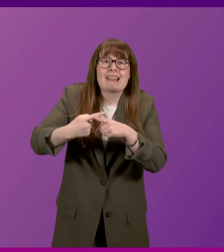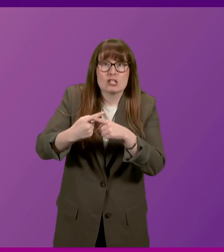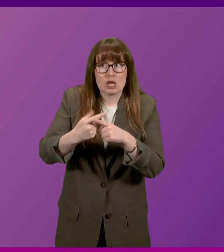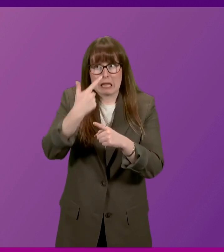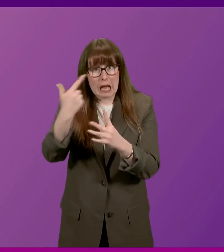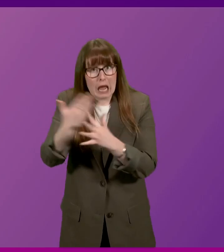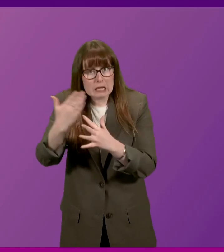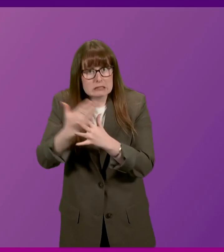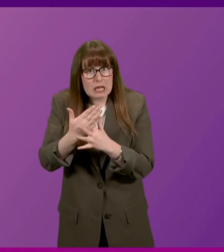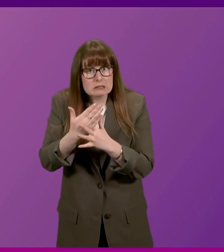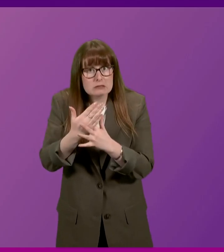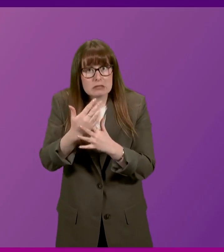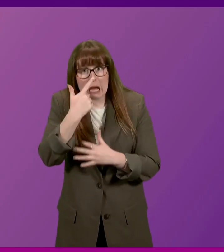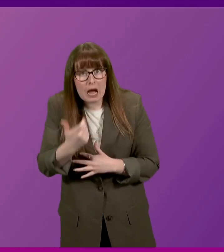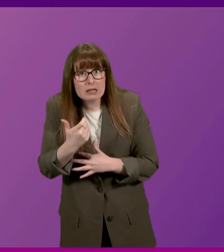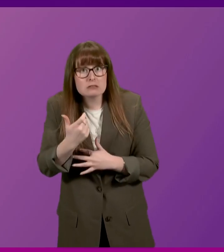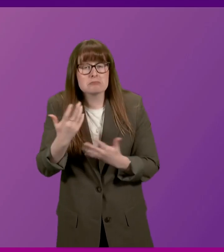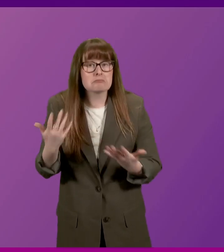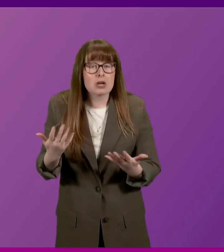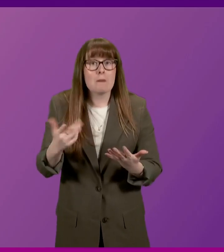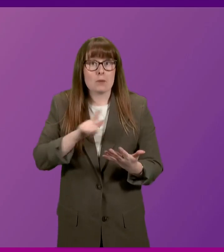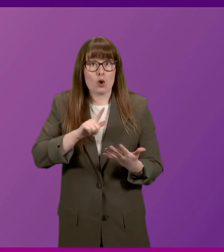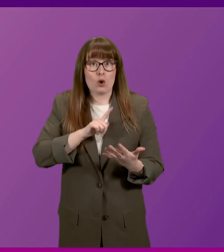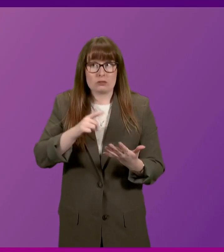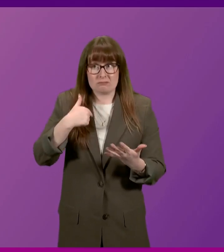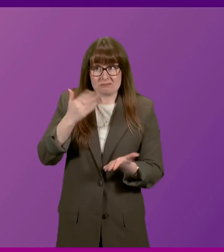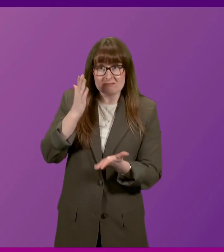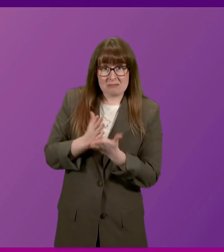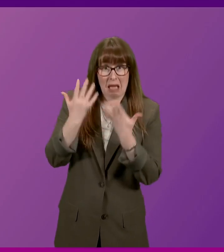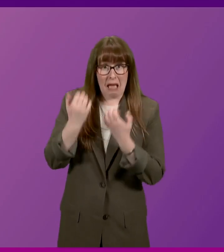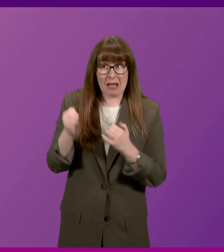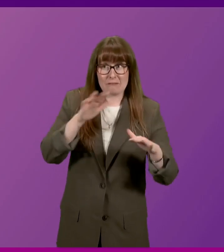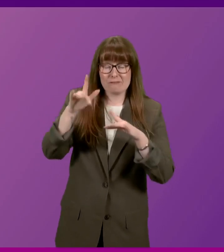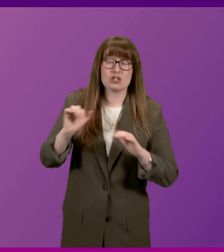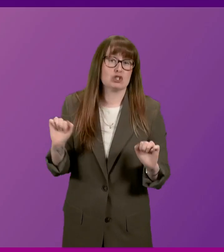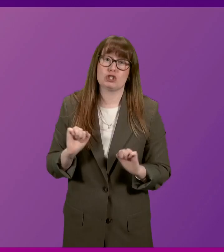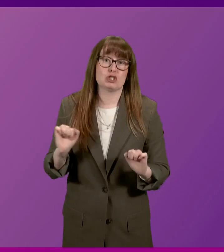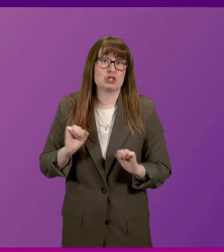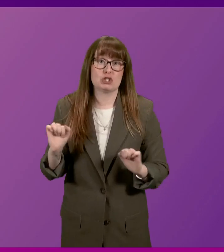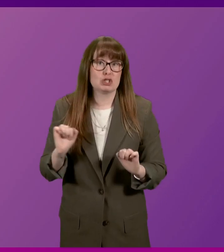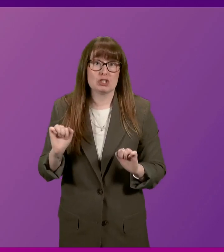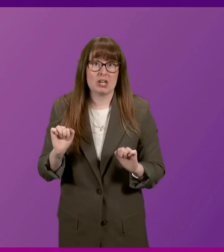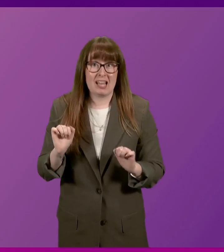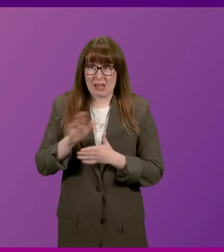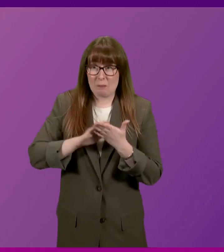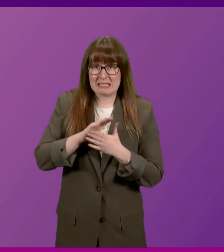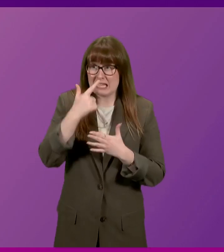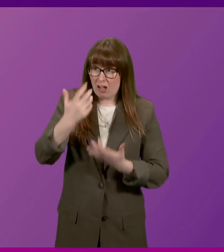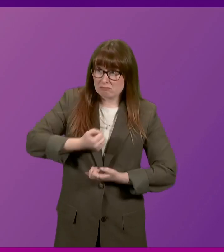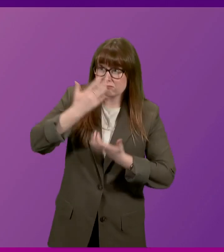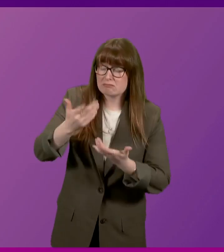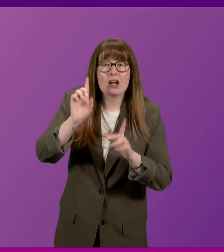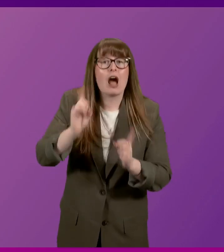can access BSL information? Because we're not convinced that that's happening, and they're even less likely to be able to speak out and speak